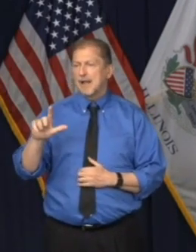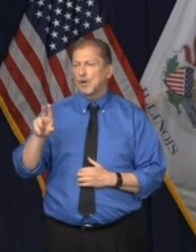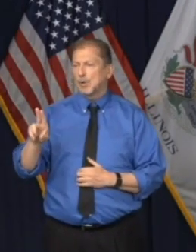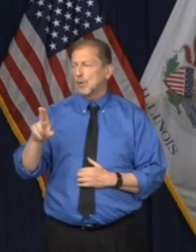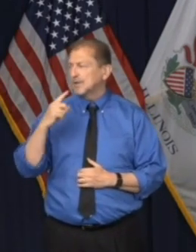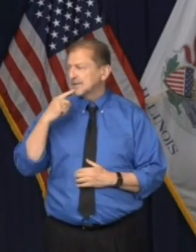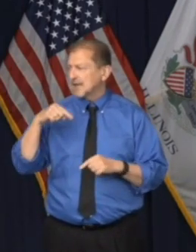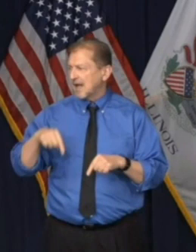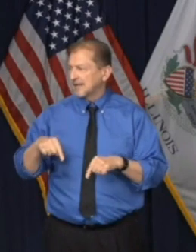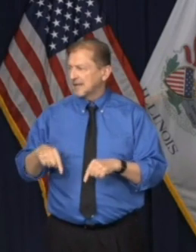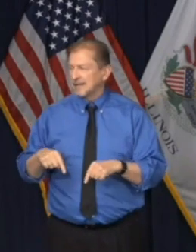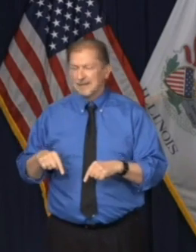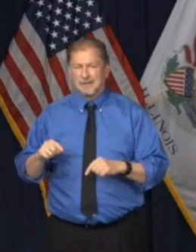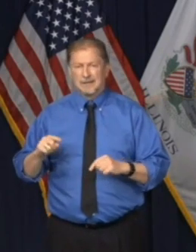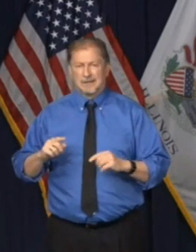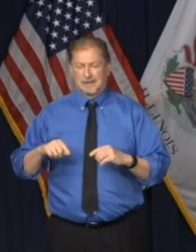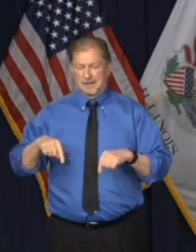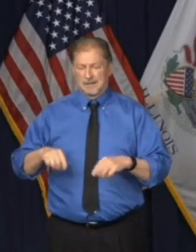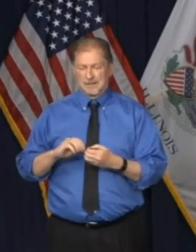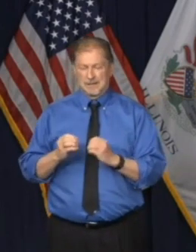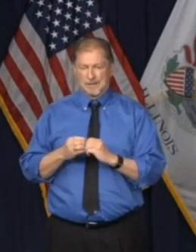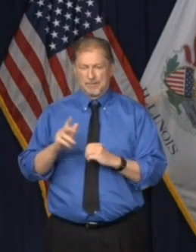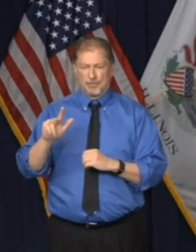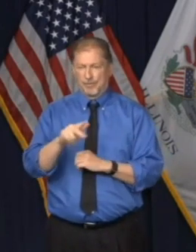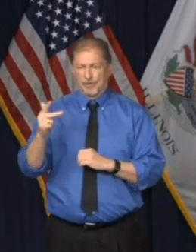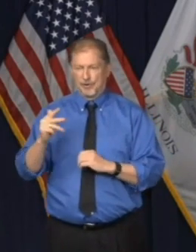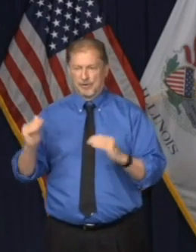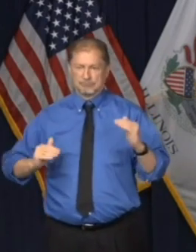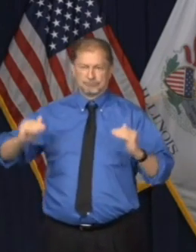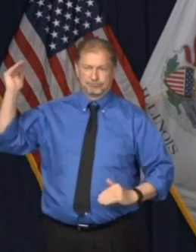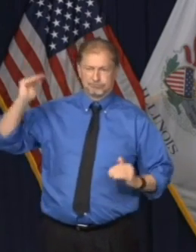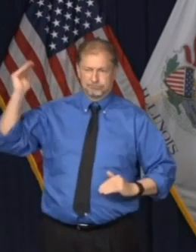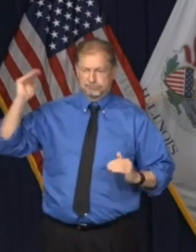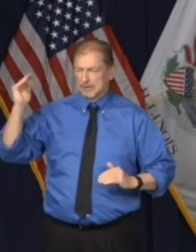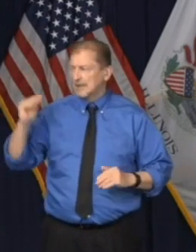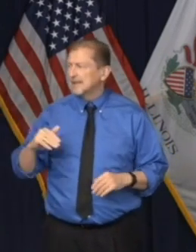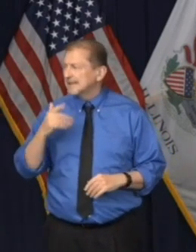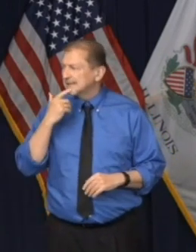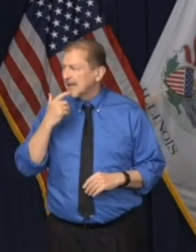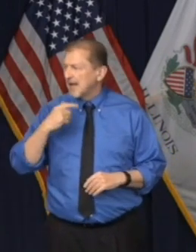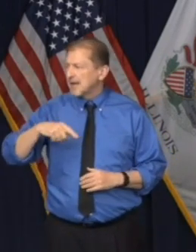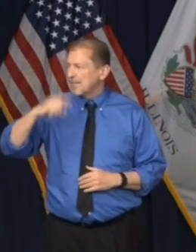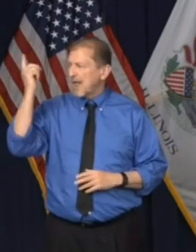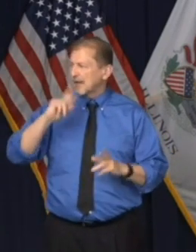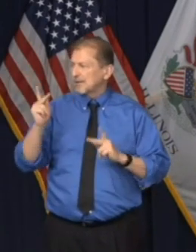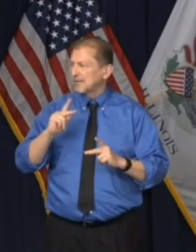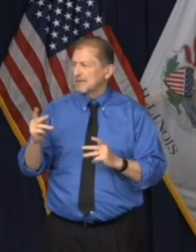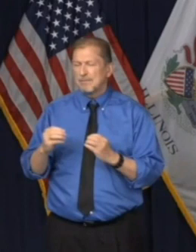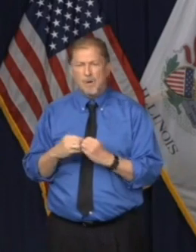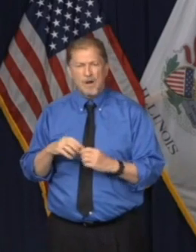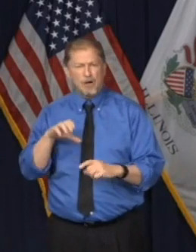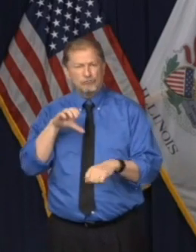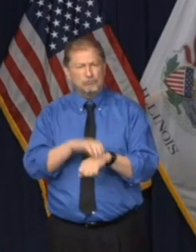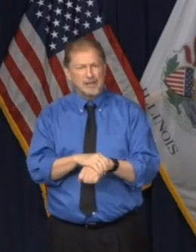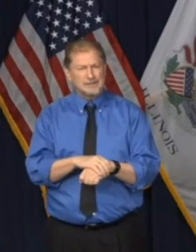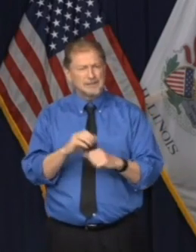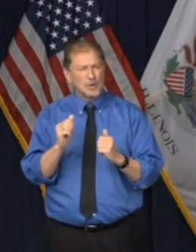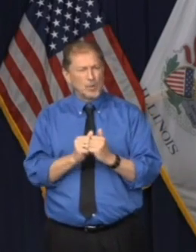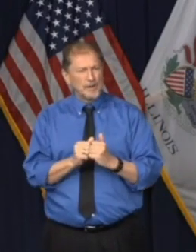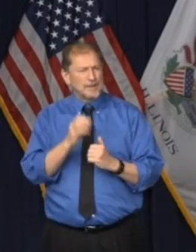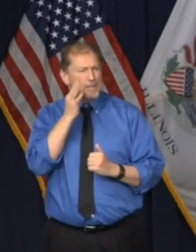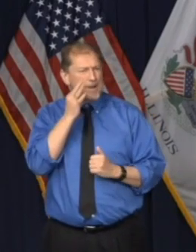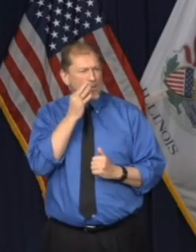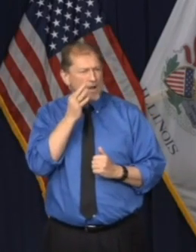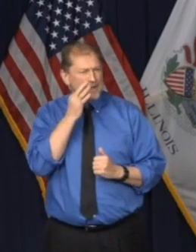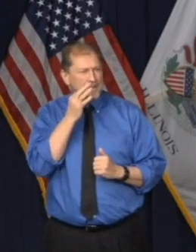in the nation for racial disparities in arrests for marijuana possession. It says black people are still more likely to be arrested for marijuana possession than white people in every